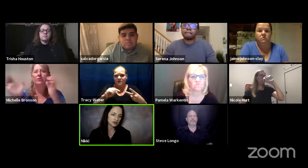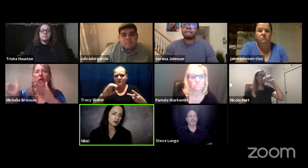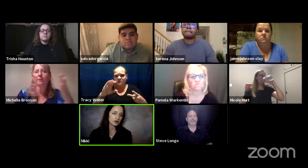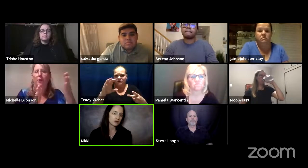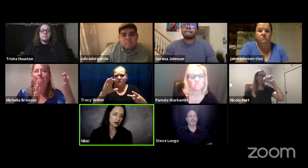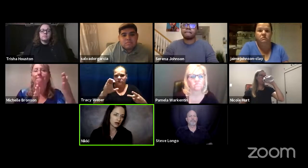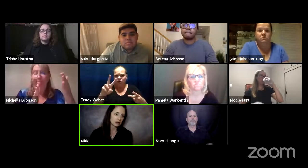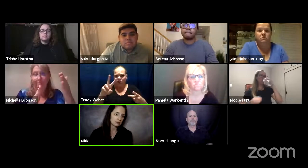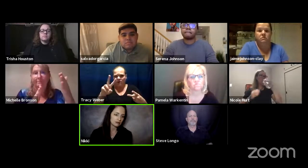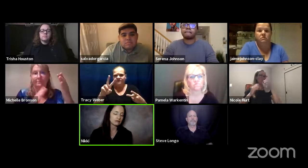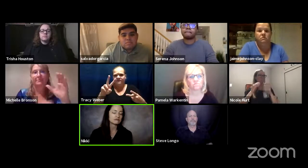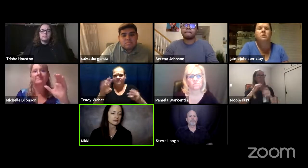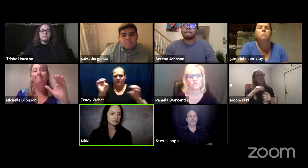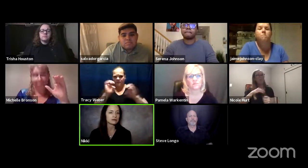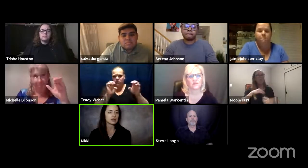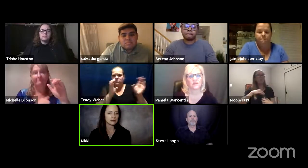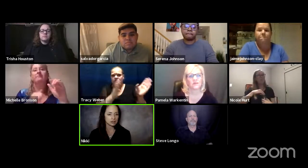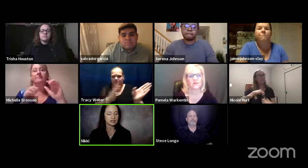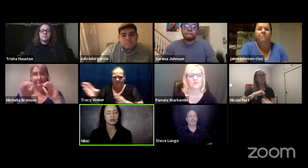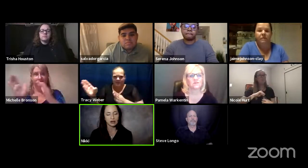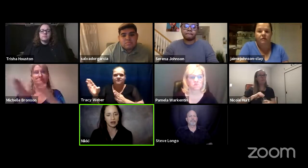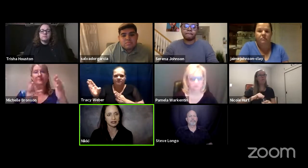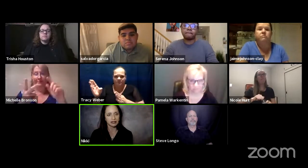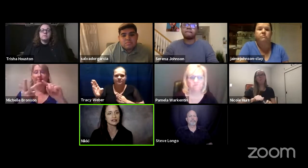also emergency preparedness.